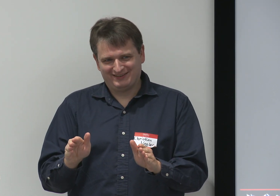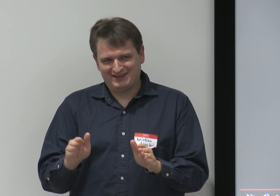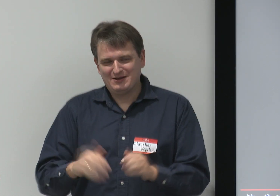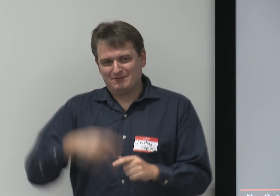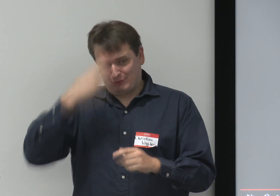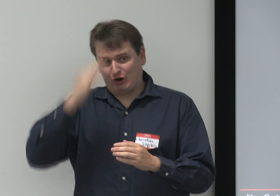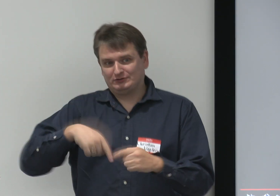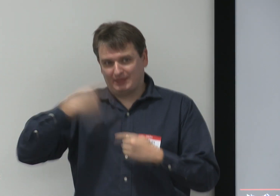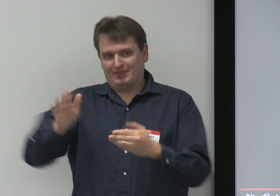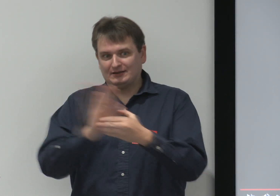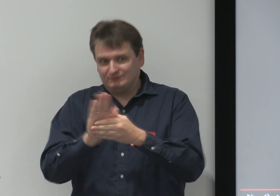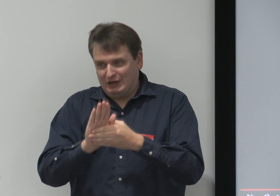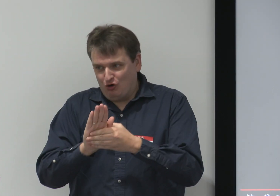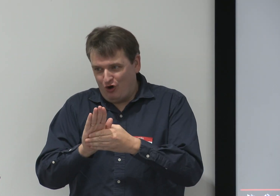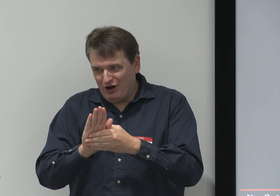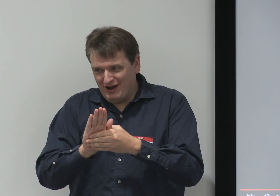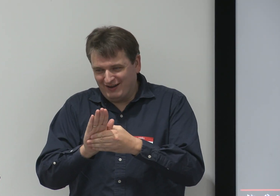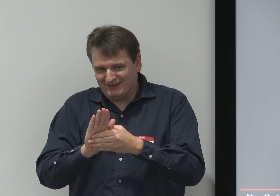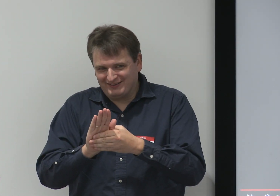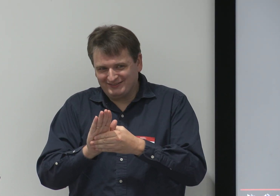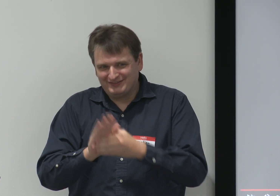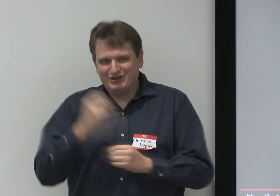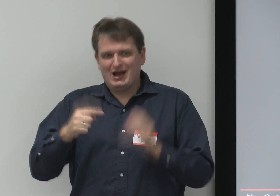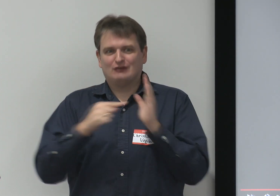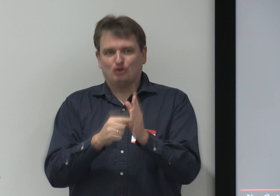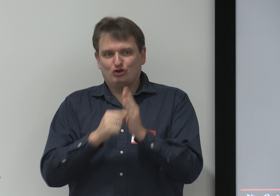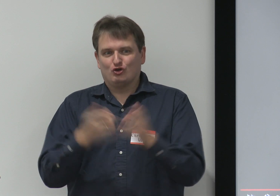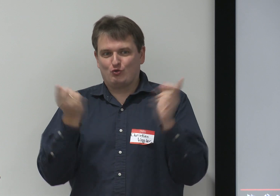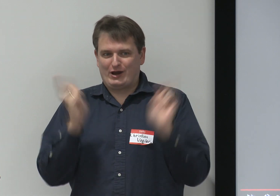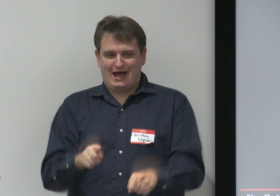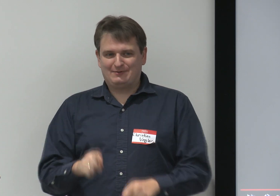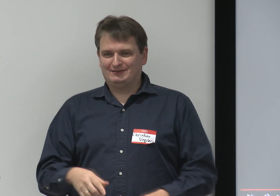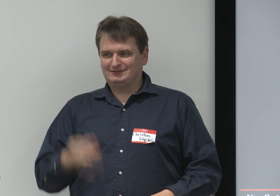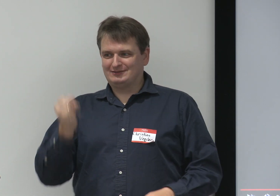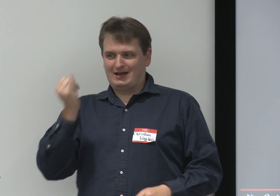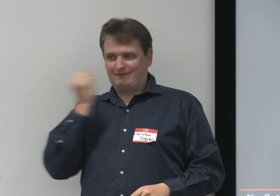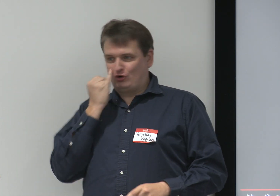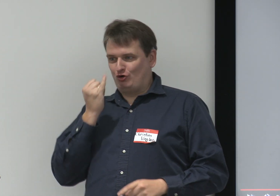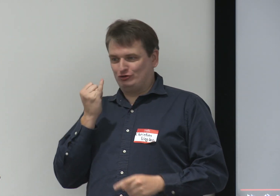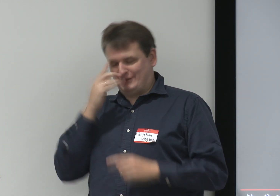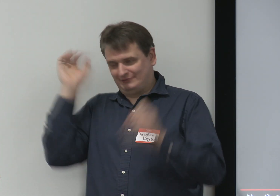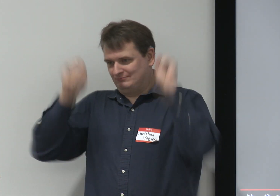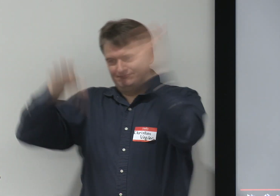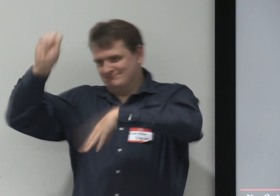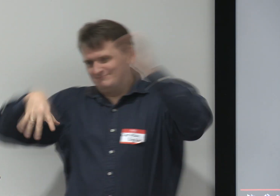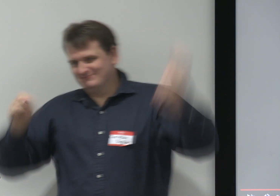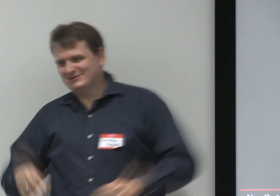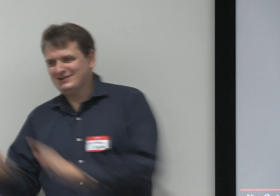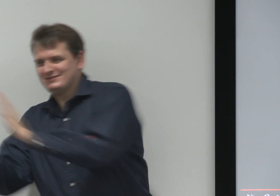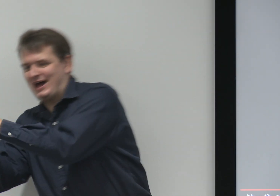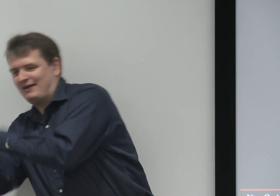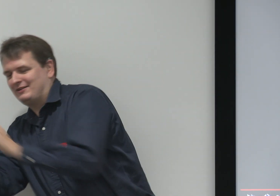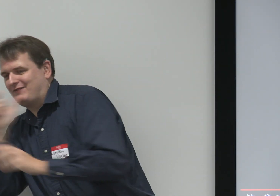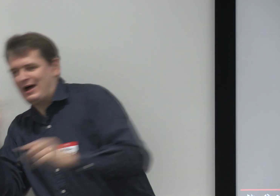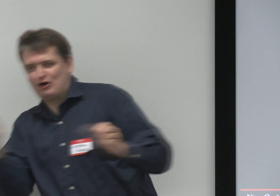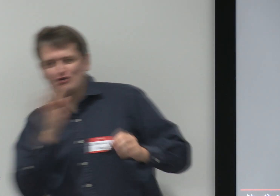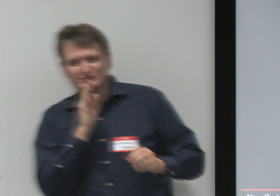and properly. Because in the next video, I'm going to show you what happens if you just throw the words randomly